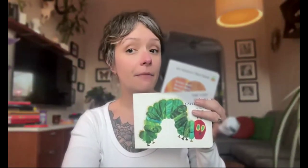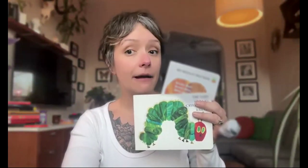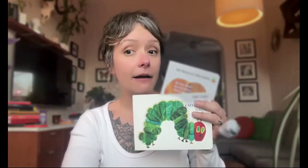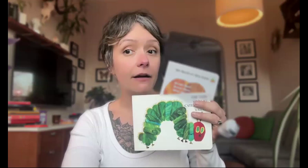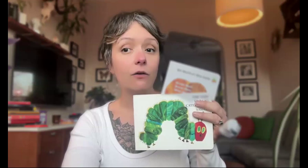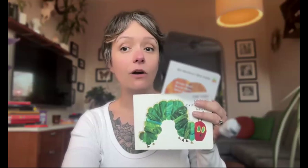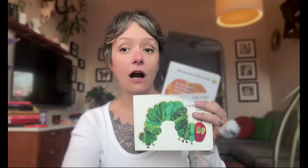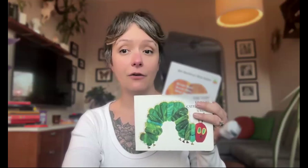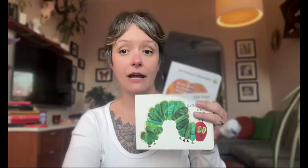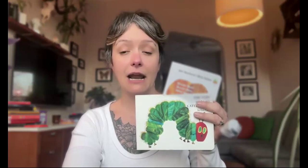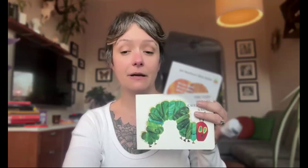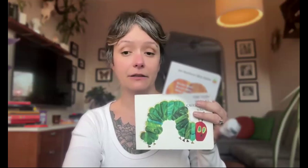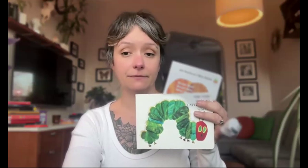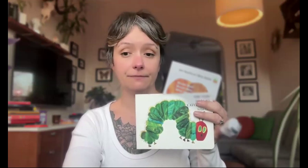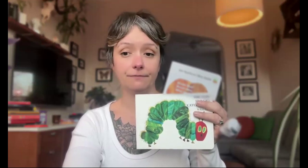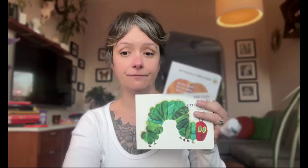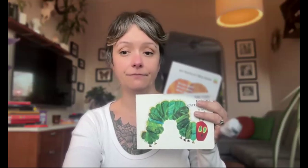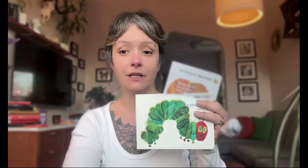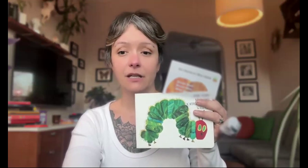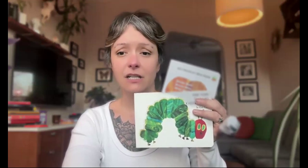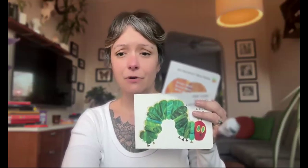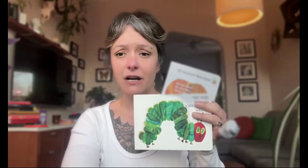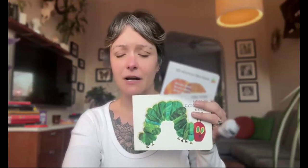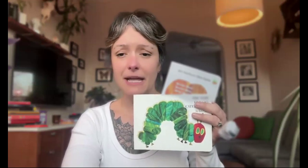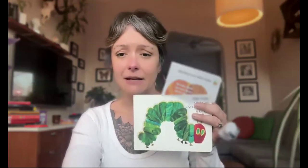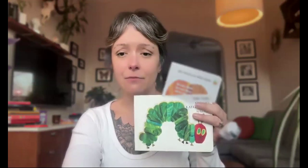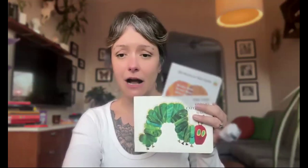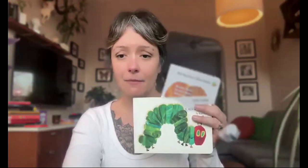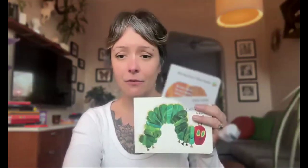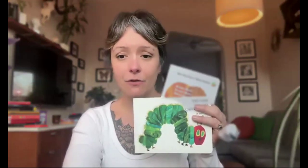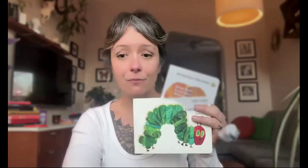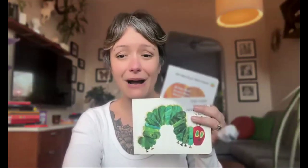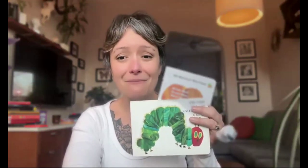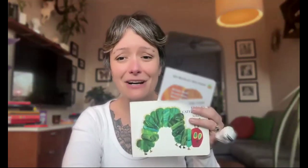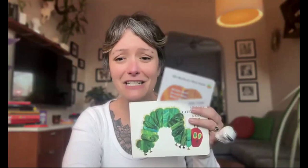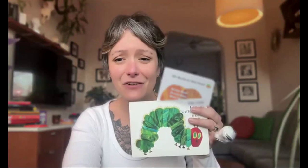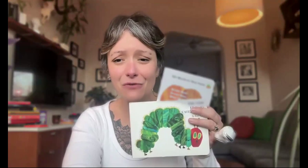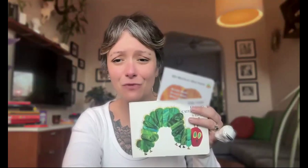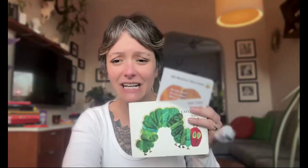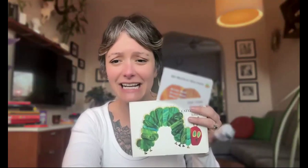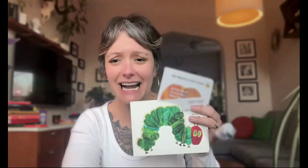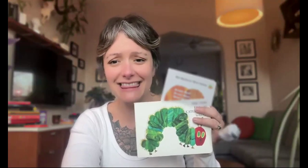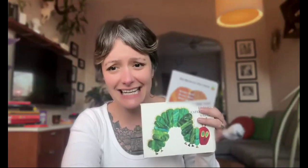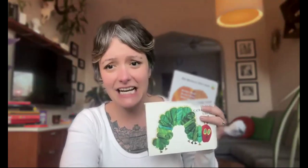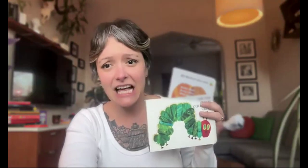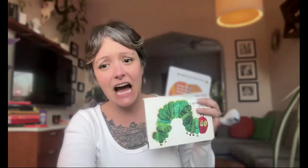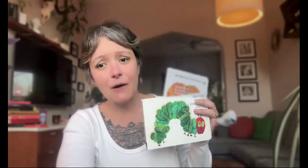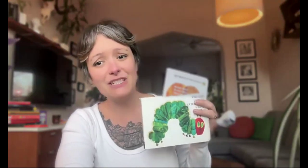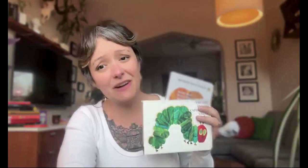Brown Bear or Hungry Caterpillar. Put them in brown. Ooh, Brown Bears for the win. I think we do have